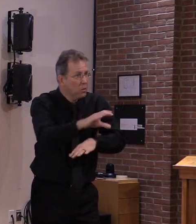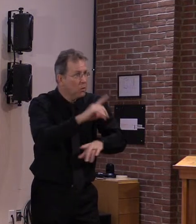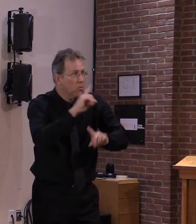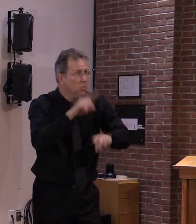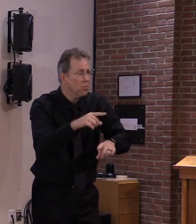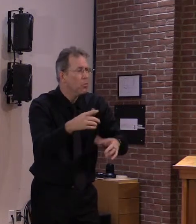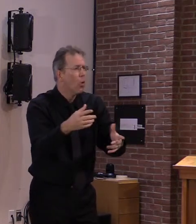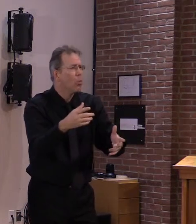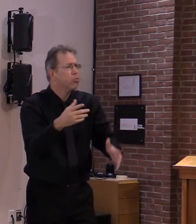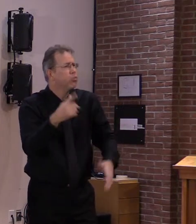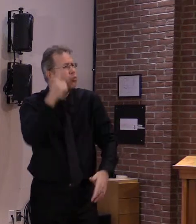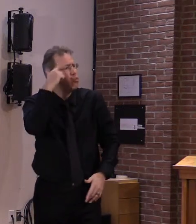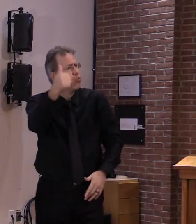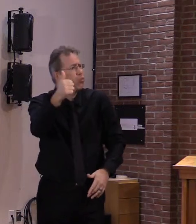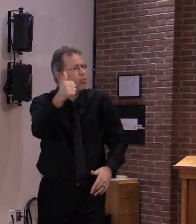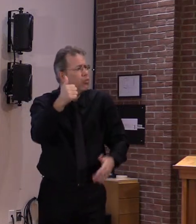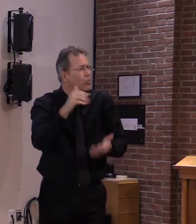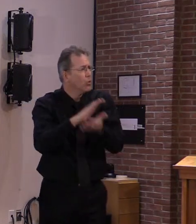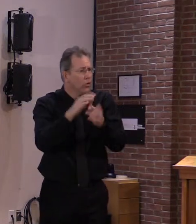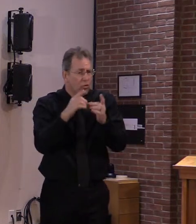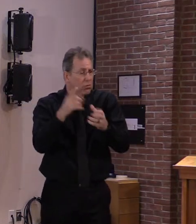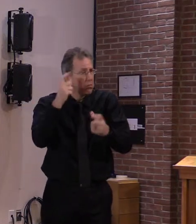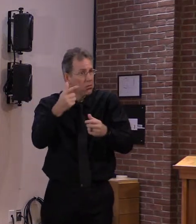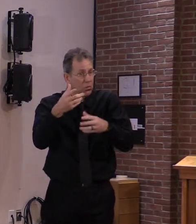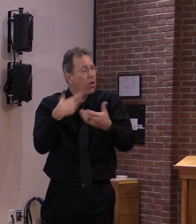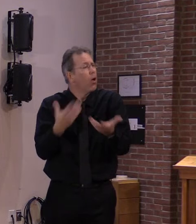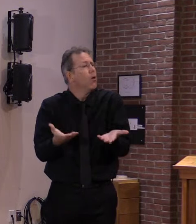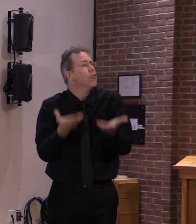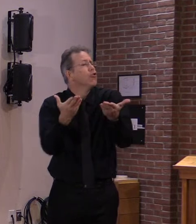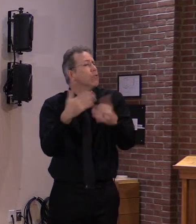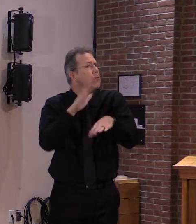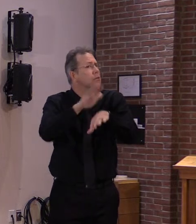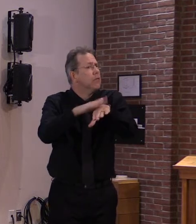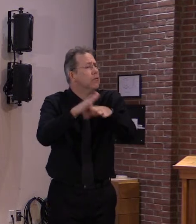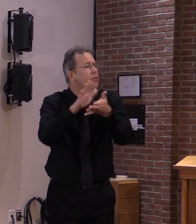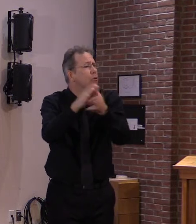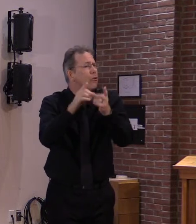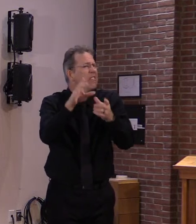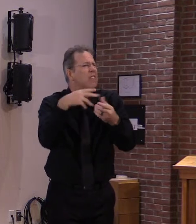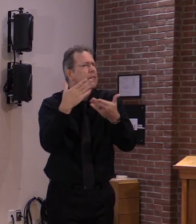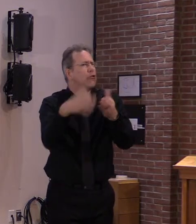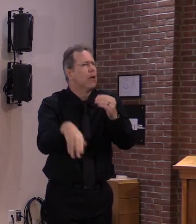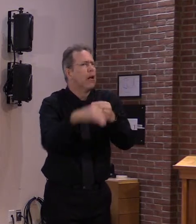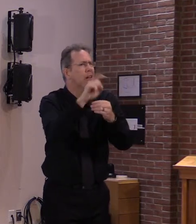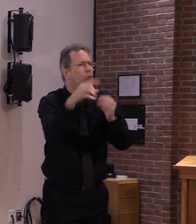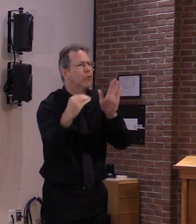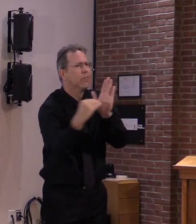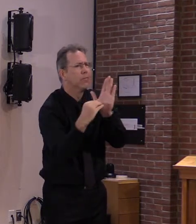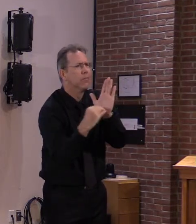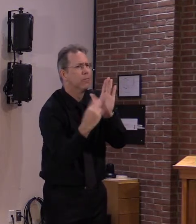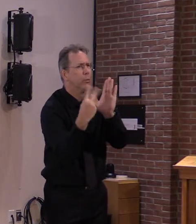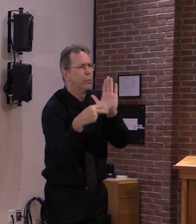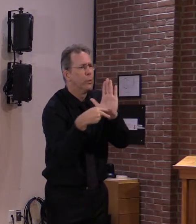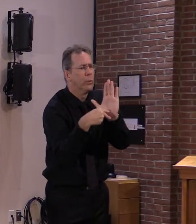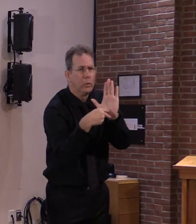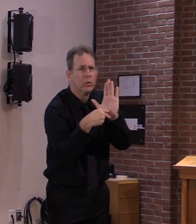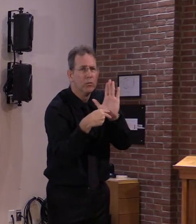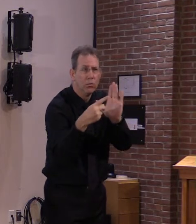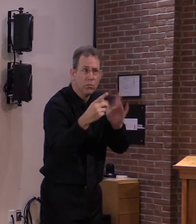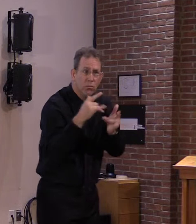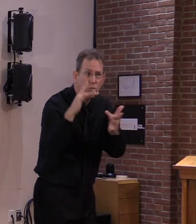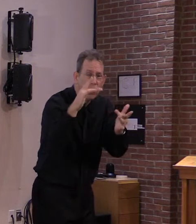Such surveys probably underestimate reality, as people don't always want to freely admit doing what they've been told not